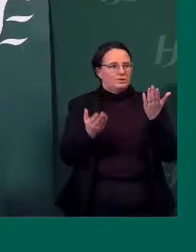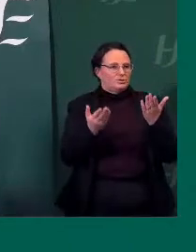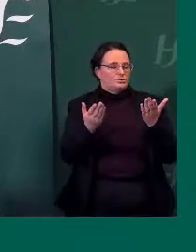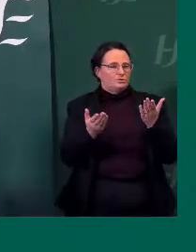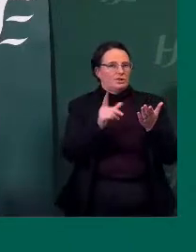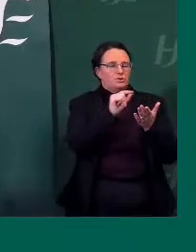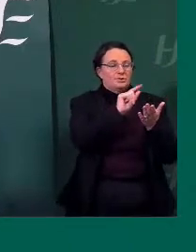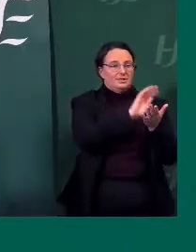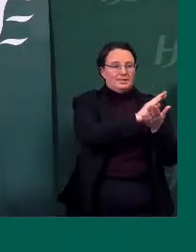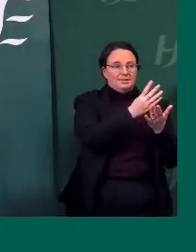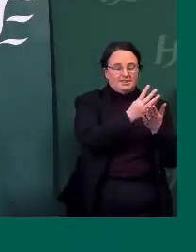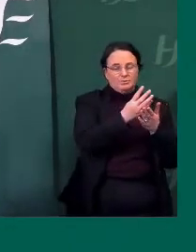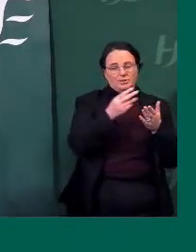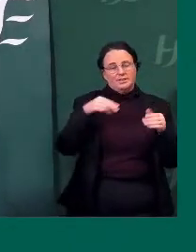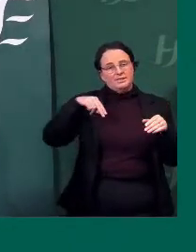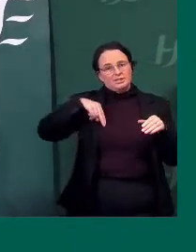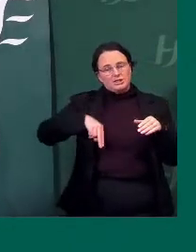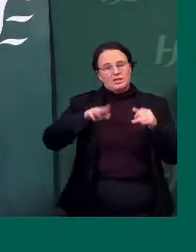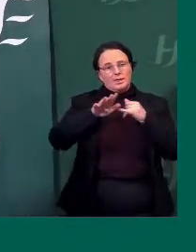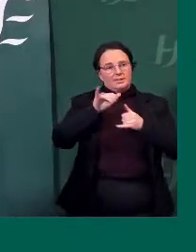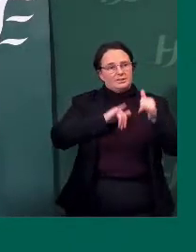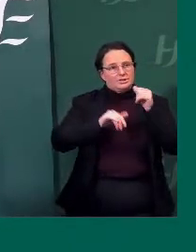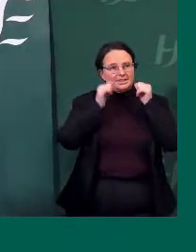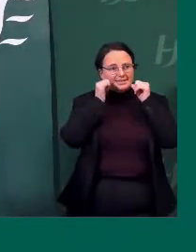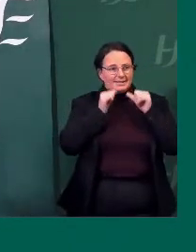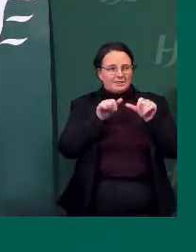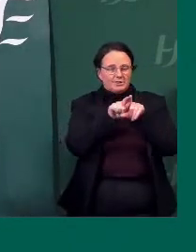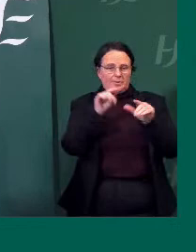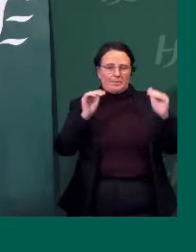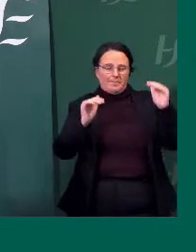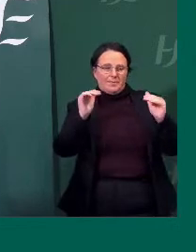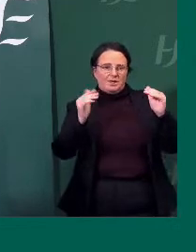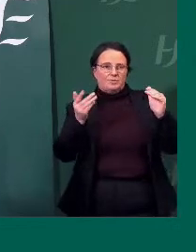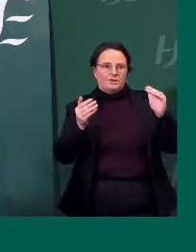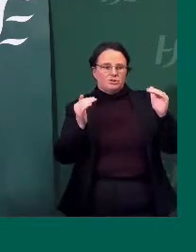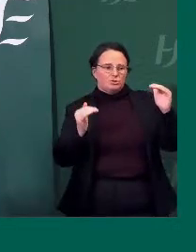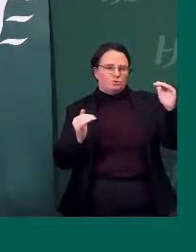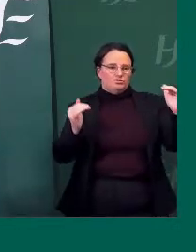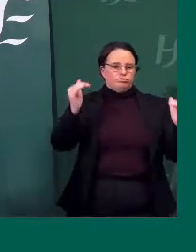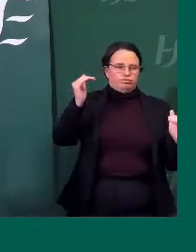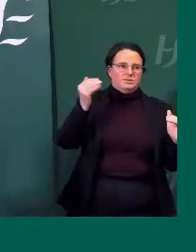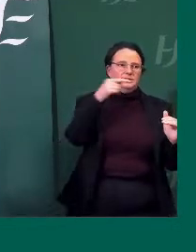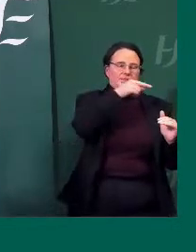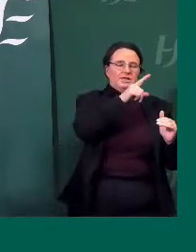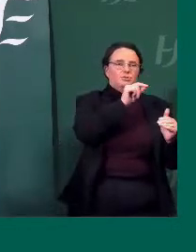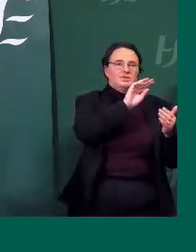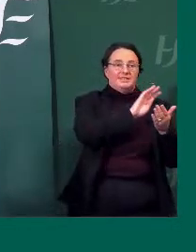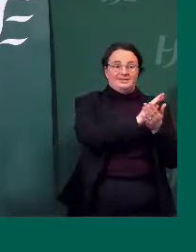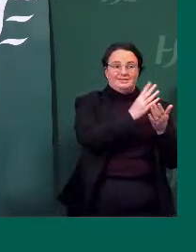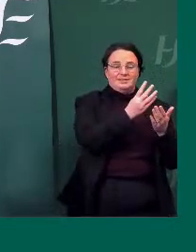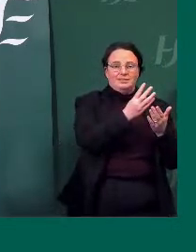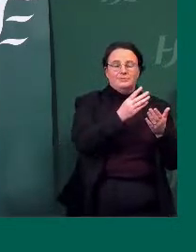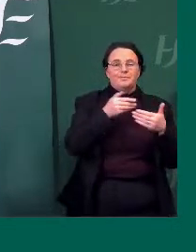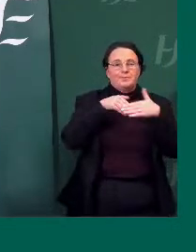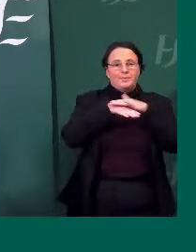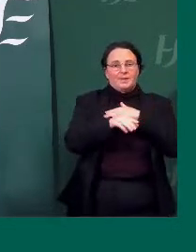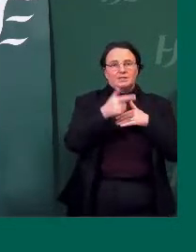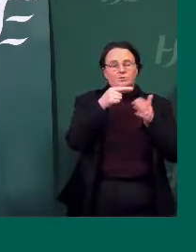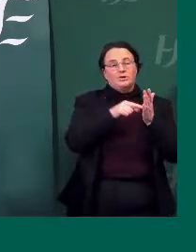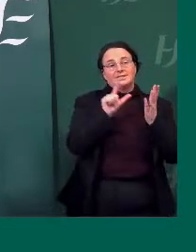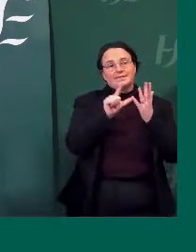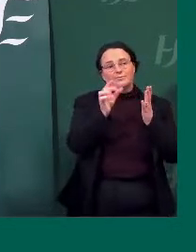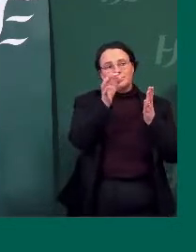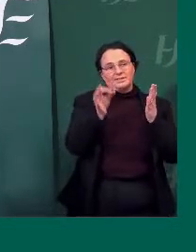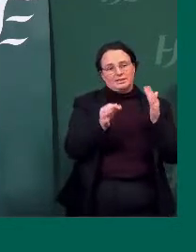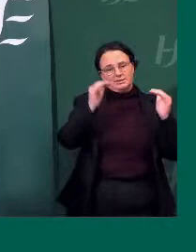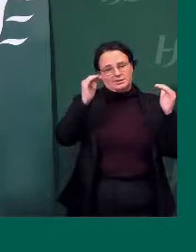actually closer now to last year's attendances than we are to the 2019 ones. In terms of our admissions, 2.7% down